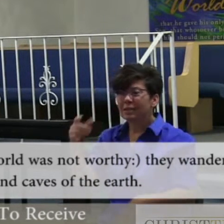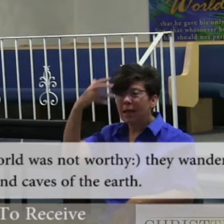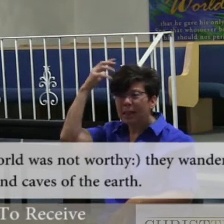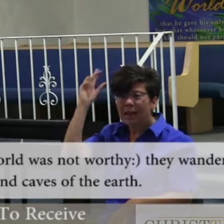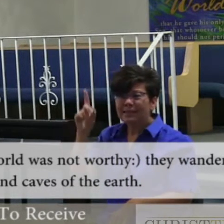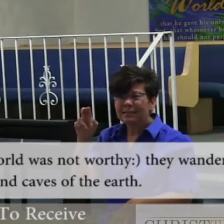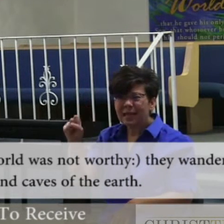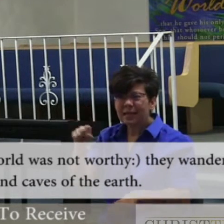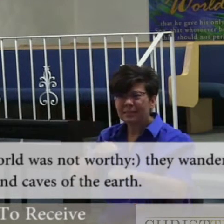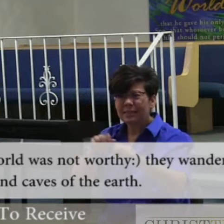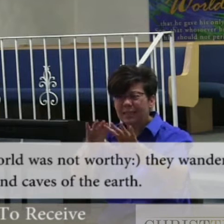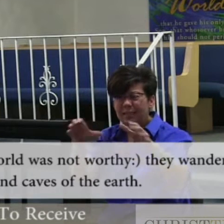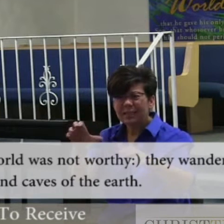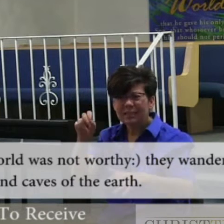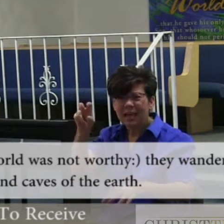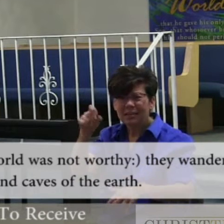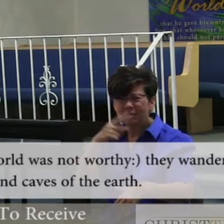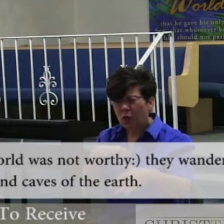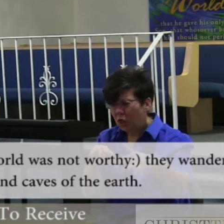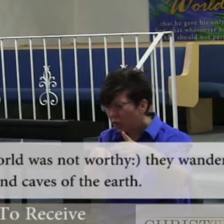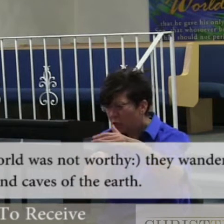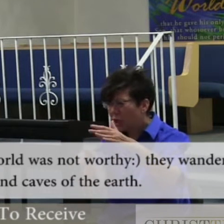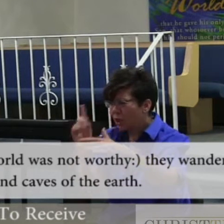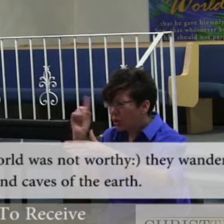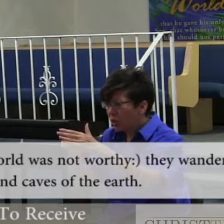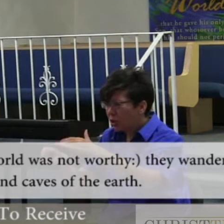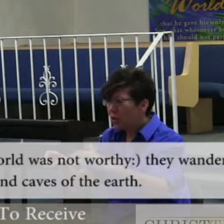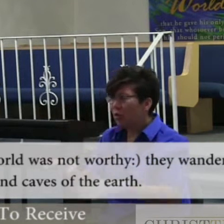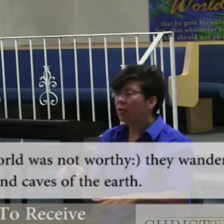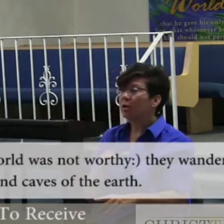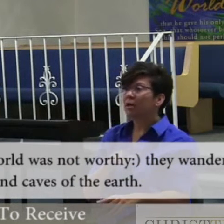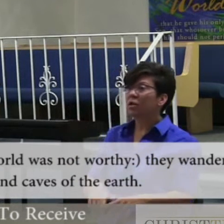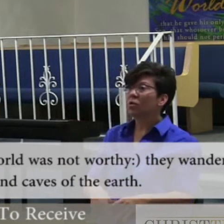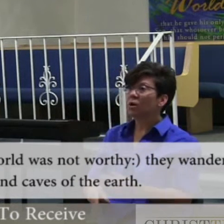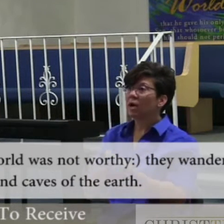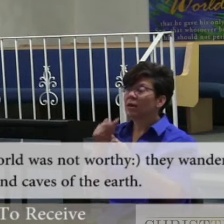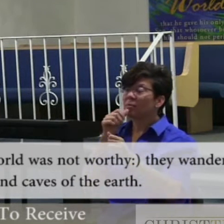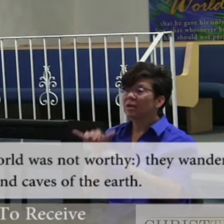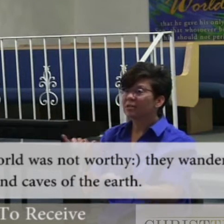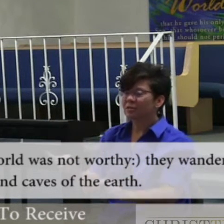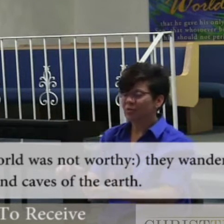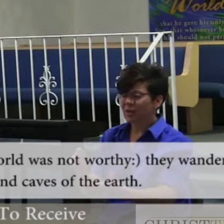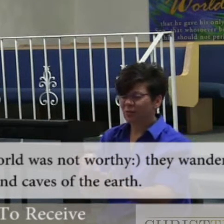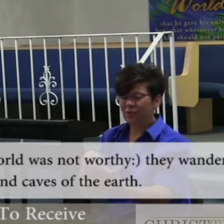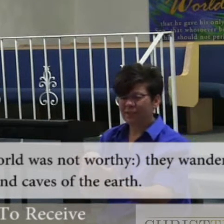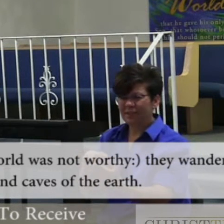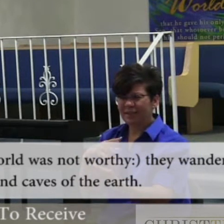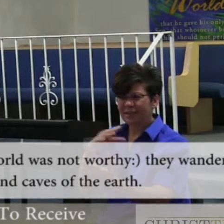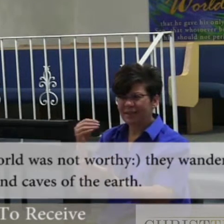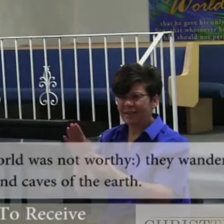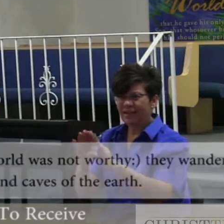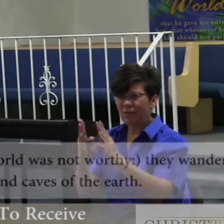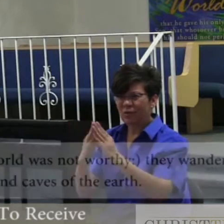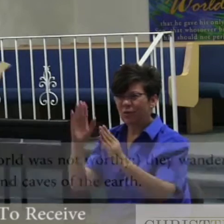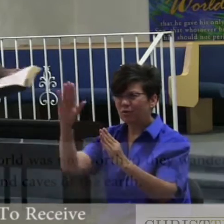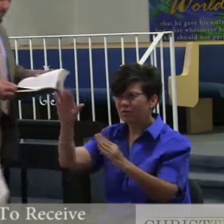and caves of the earth. May the Lord add a blessing to the reading as well as the doers of his anointed word.